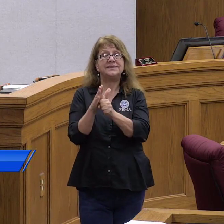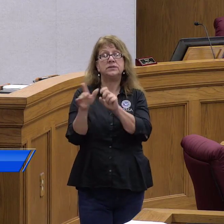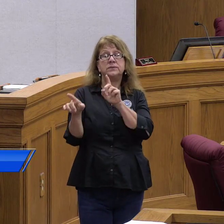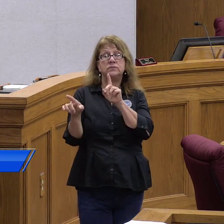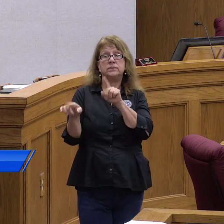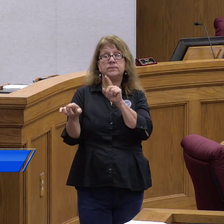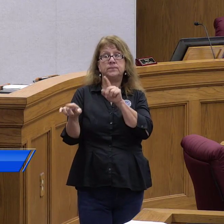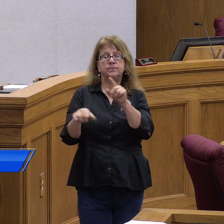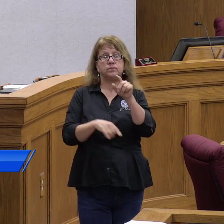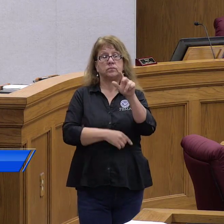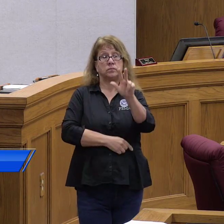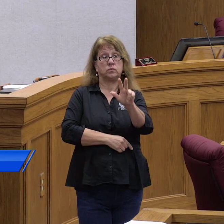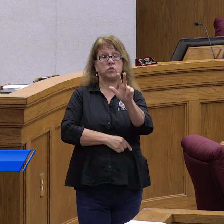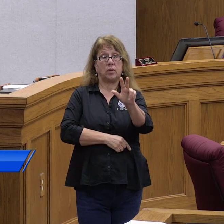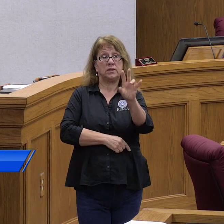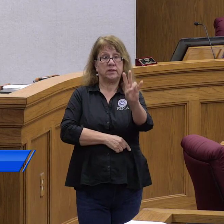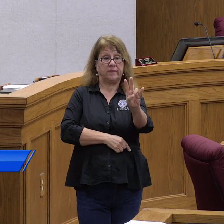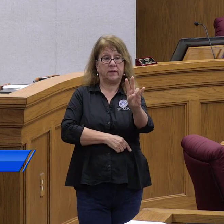number at